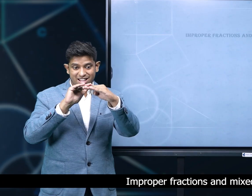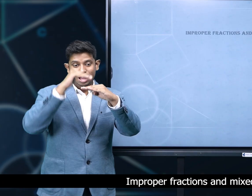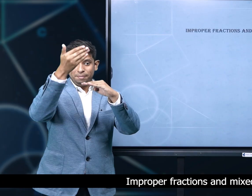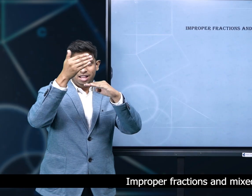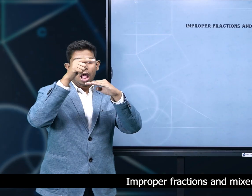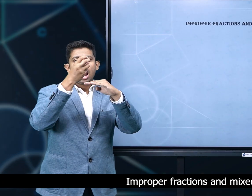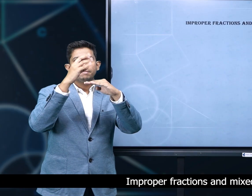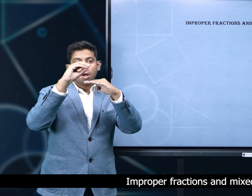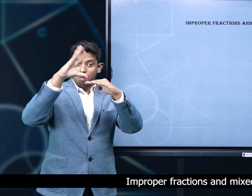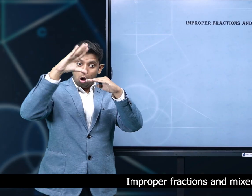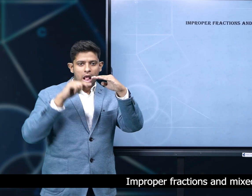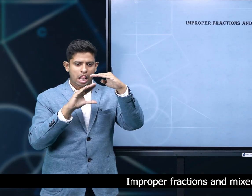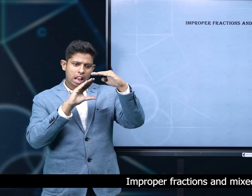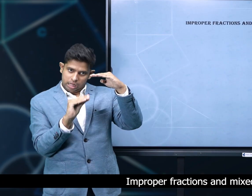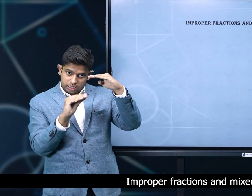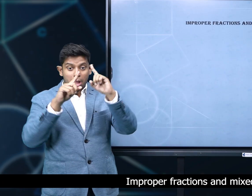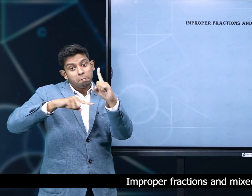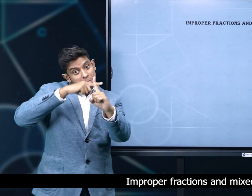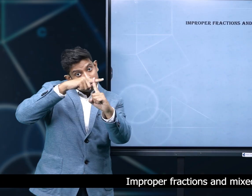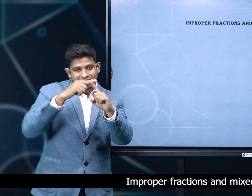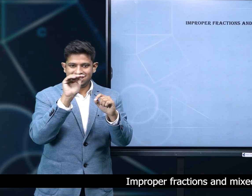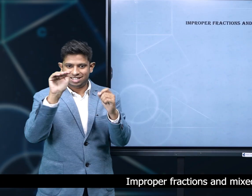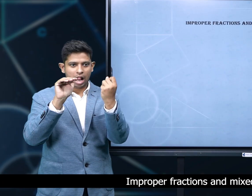Improper fractions and mixed fractions.